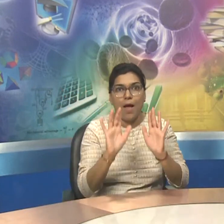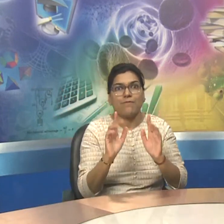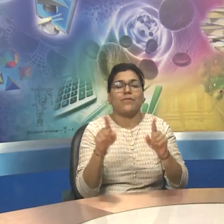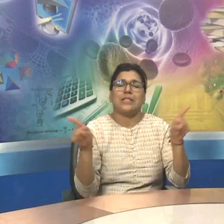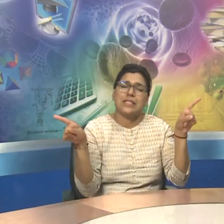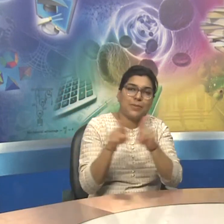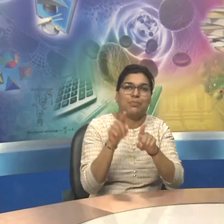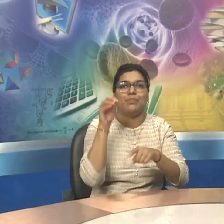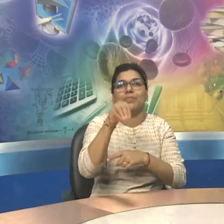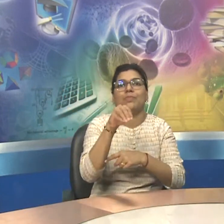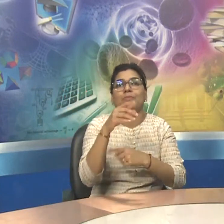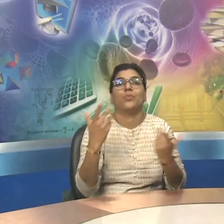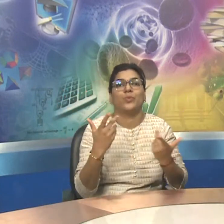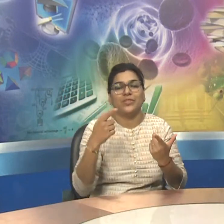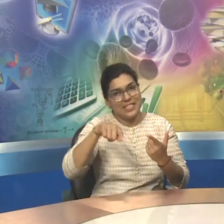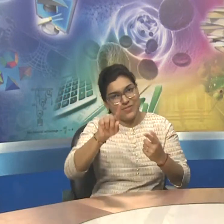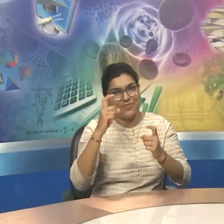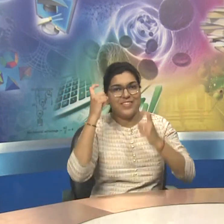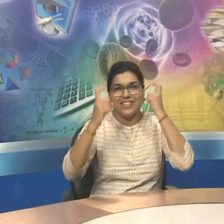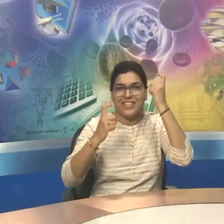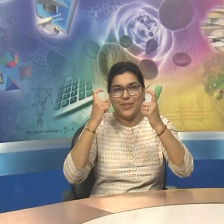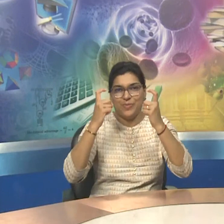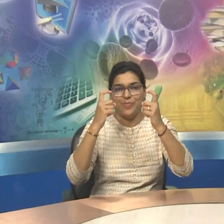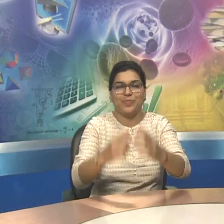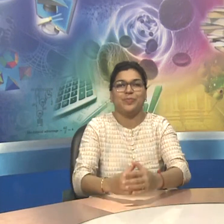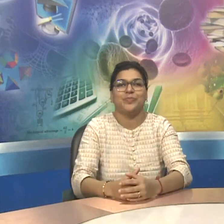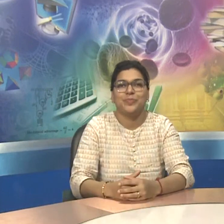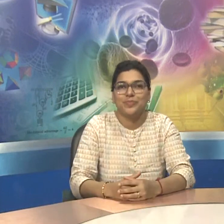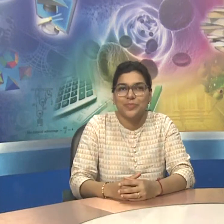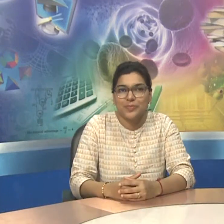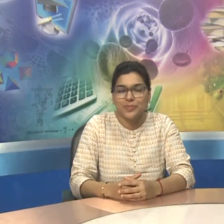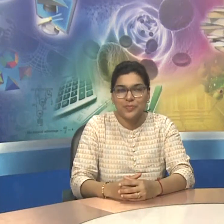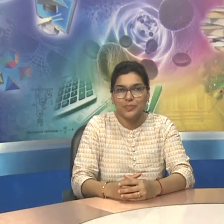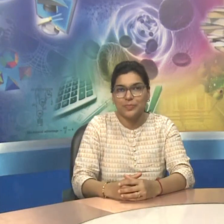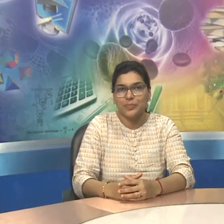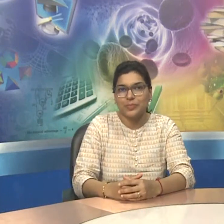and state. What do you think is the right answer? Please put it in the blank.